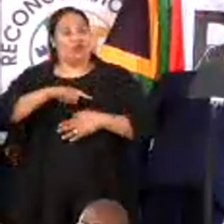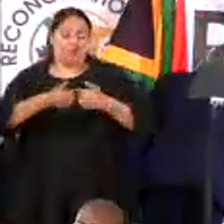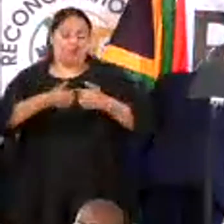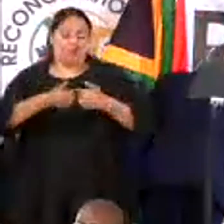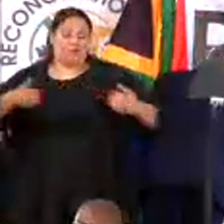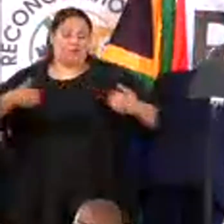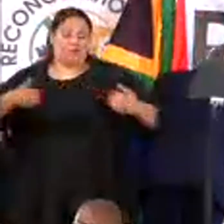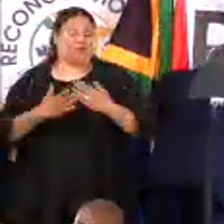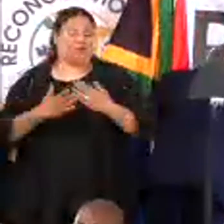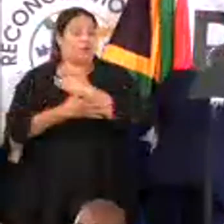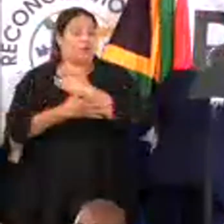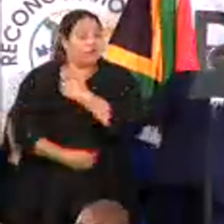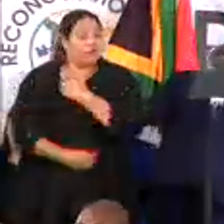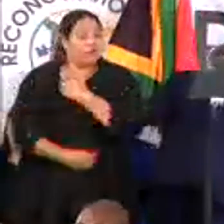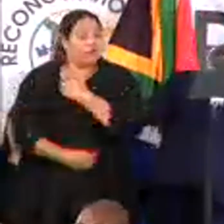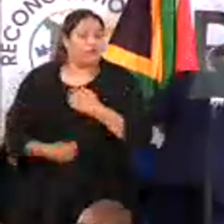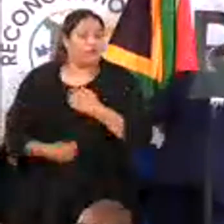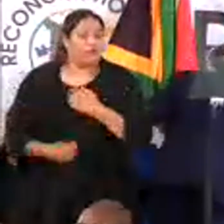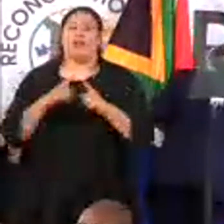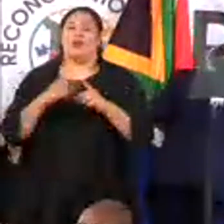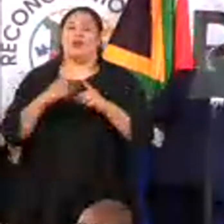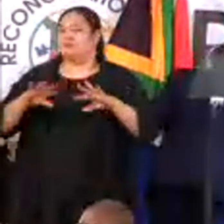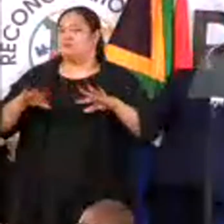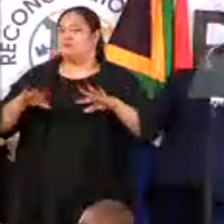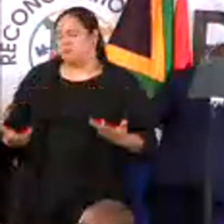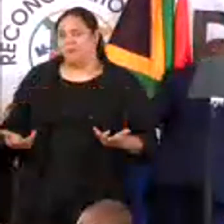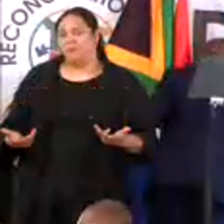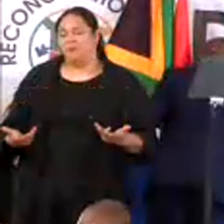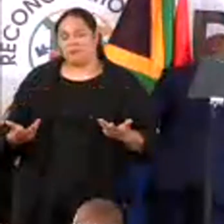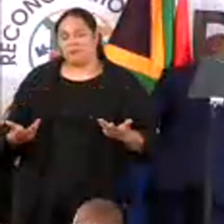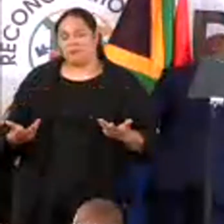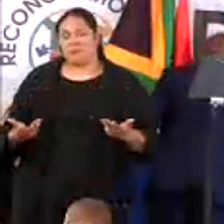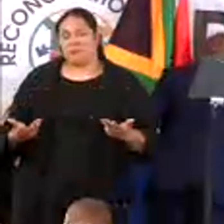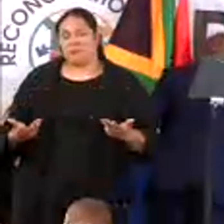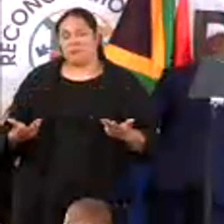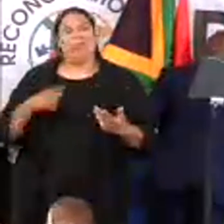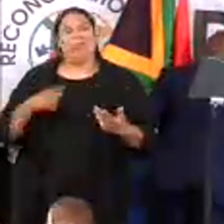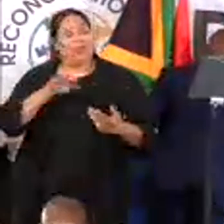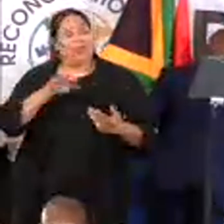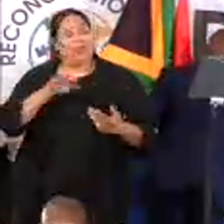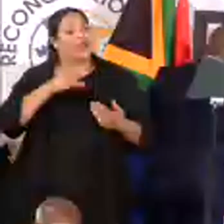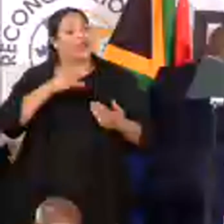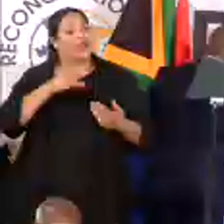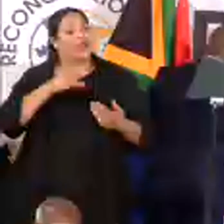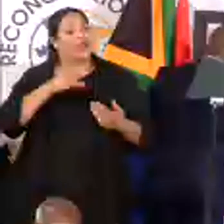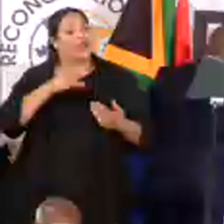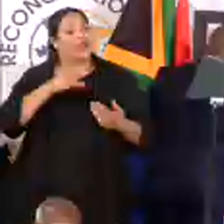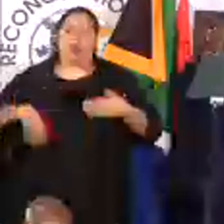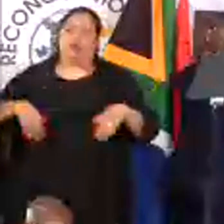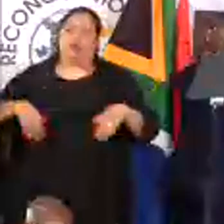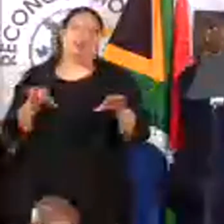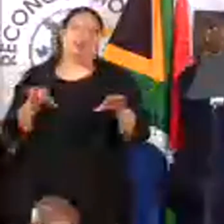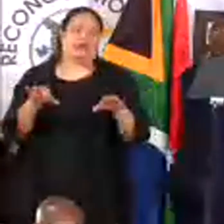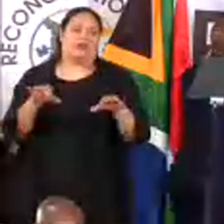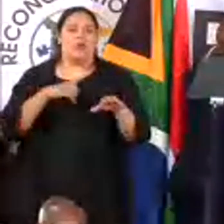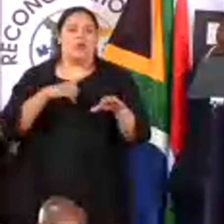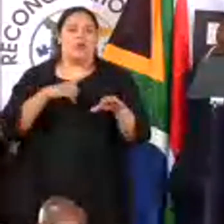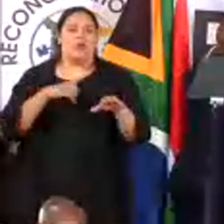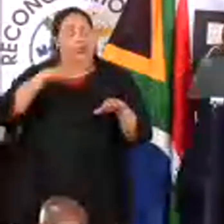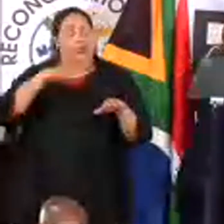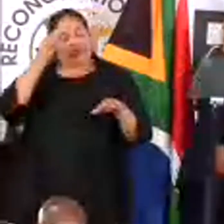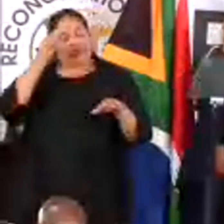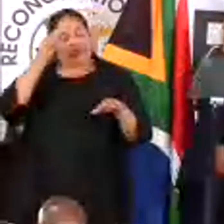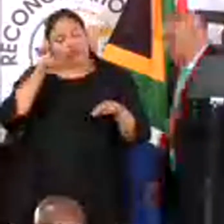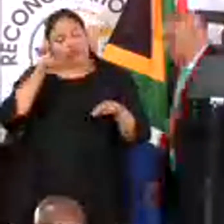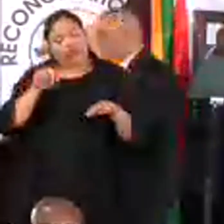by poverty and unemployment. We are therefore taking action as the government of